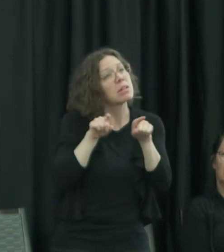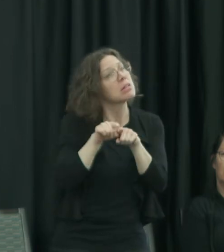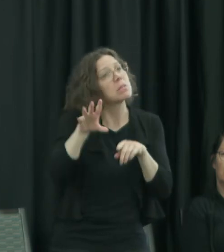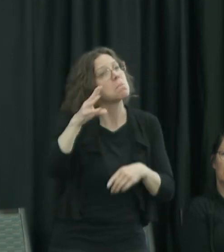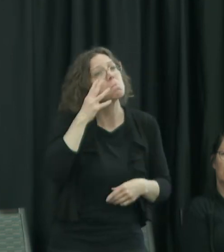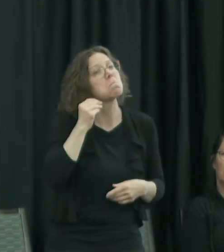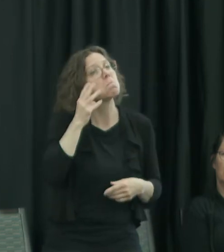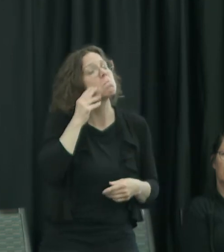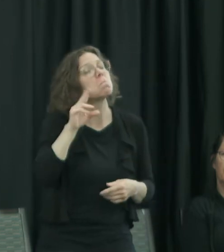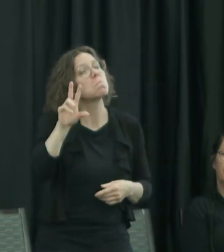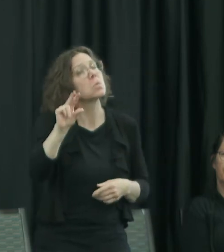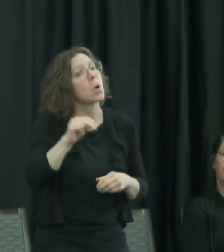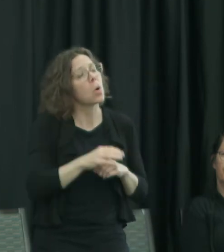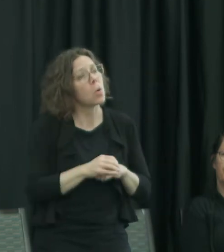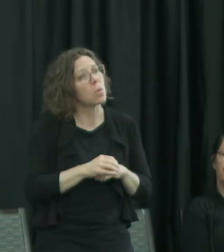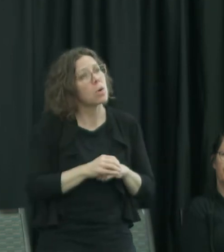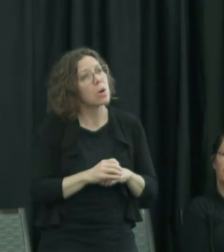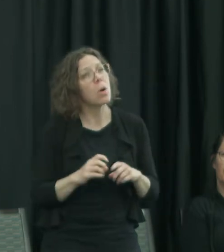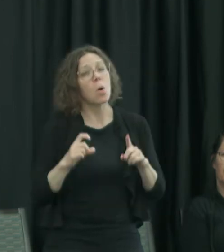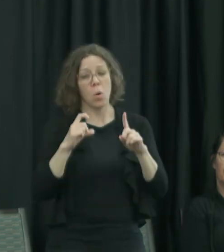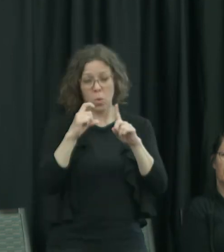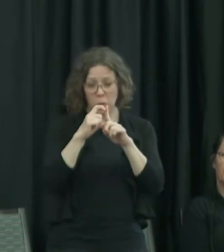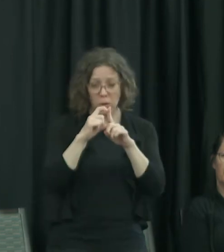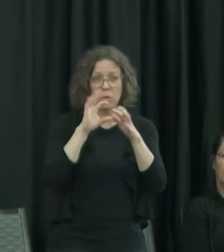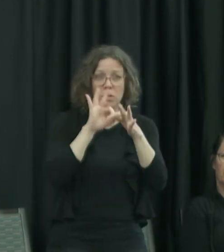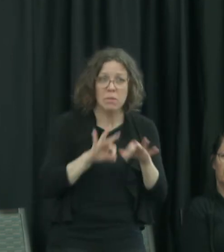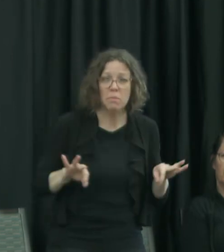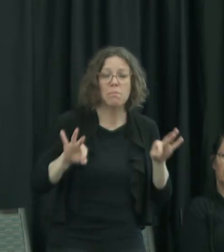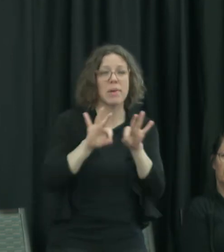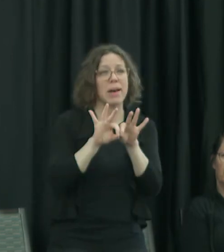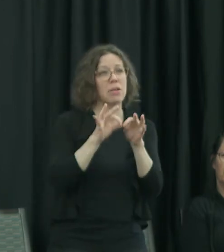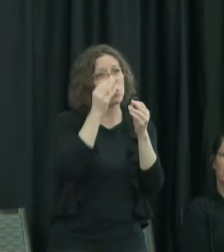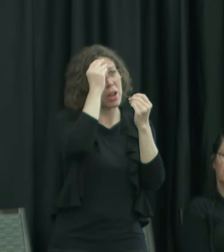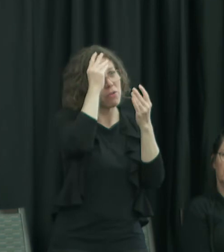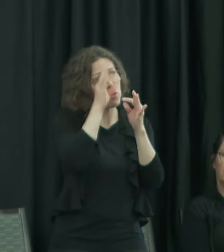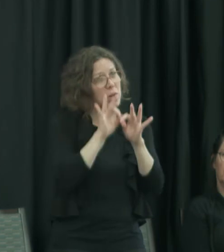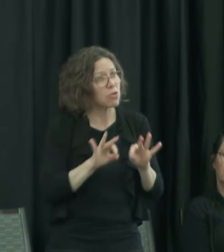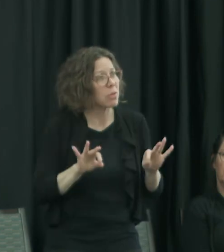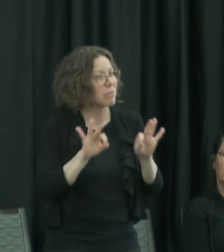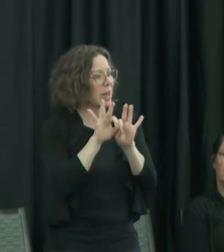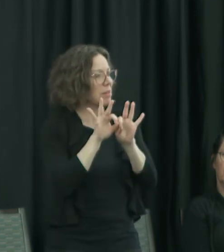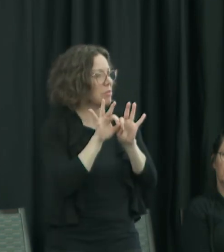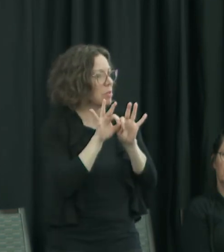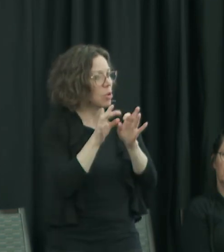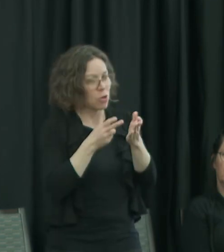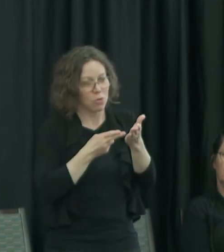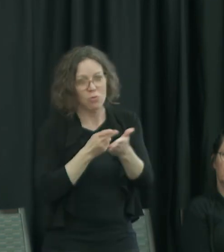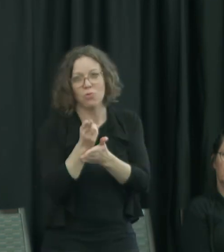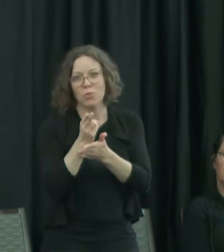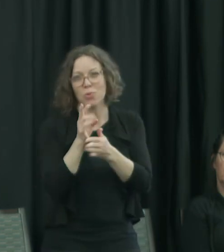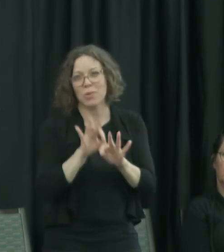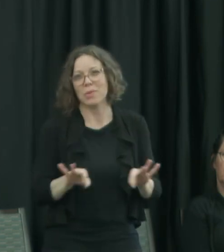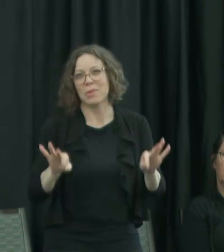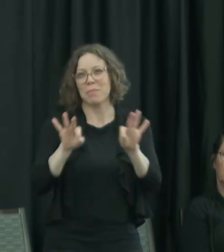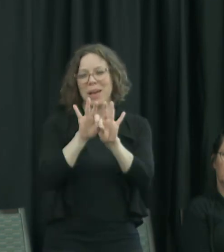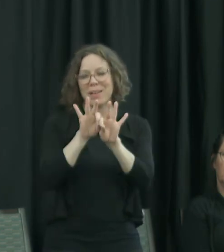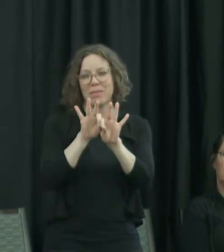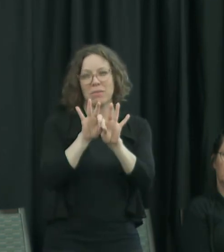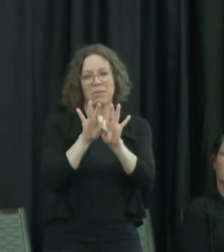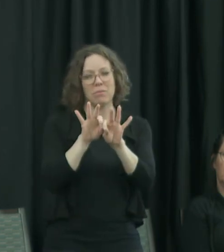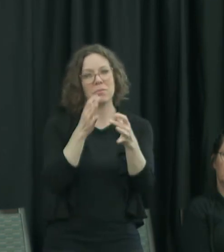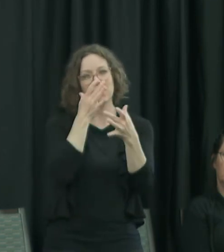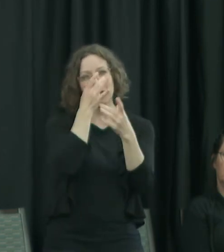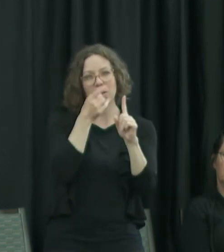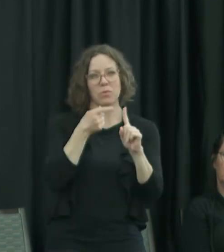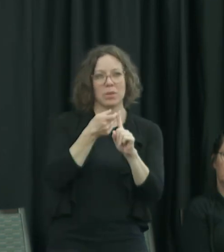through. Words matter, information matter, and truth matters. And here's an interesting side note. One